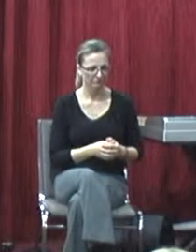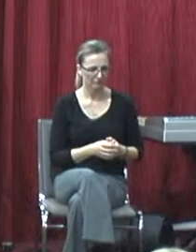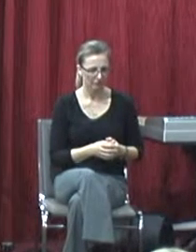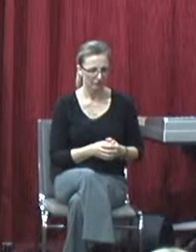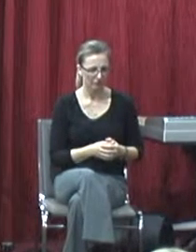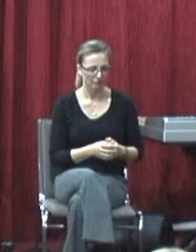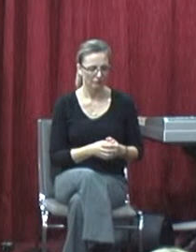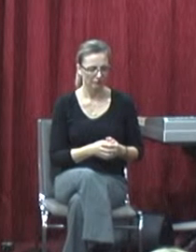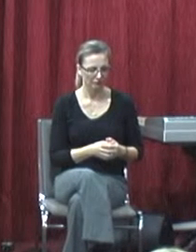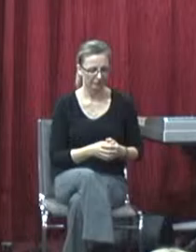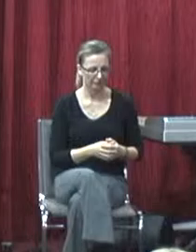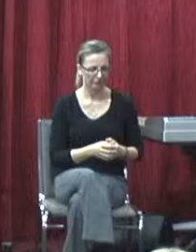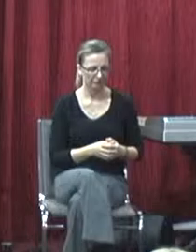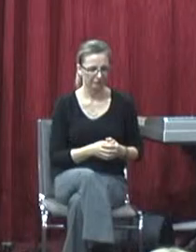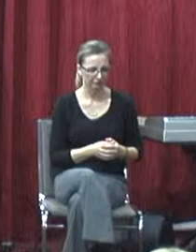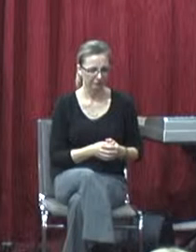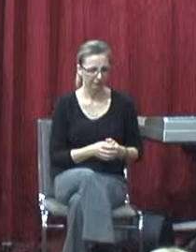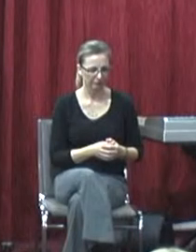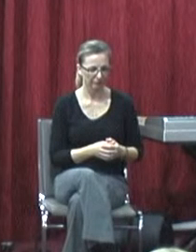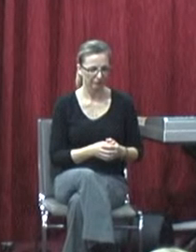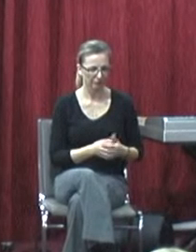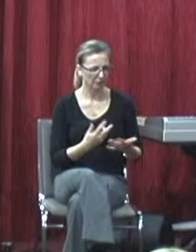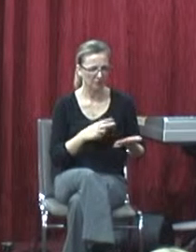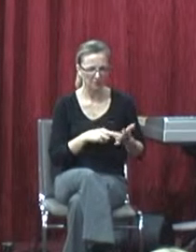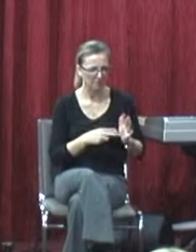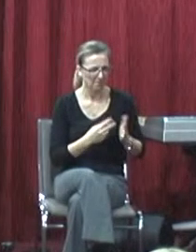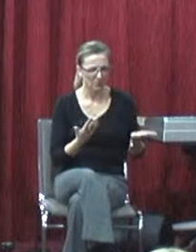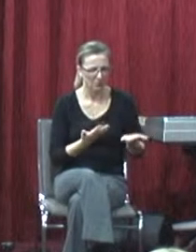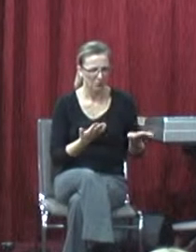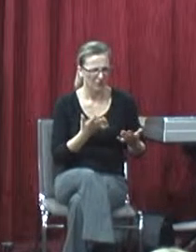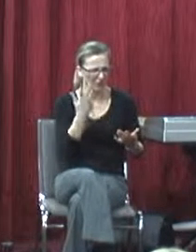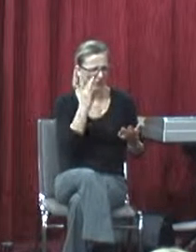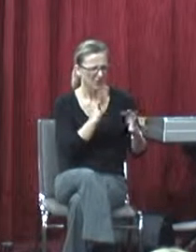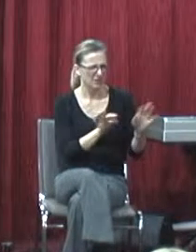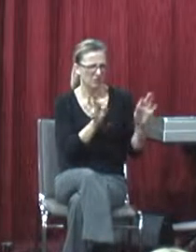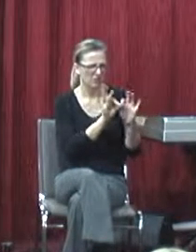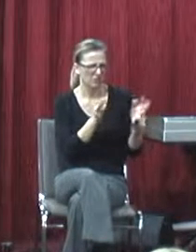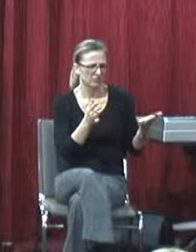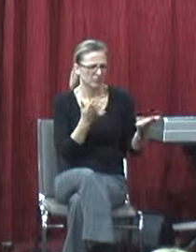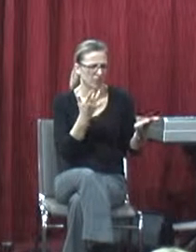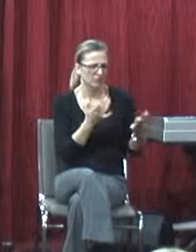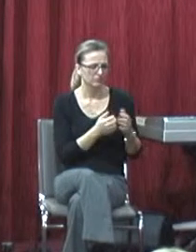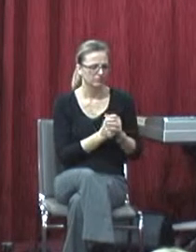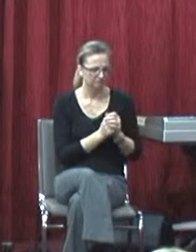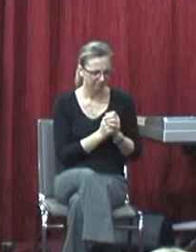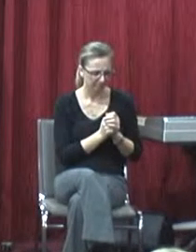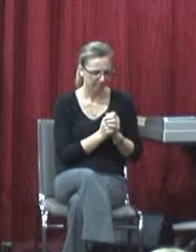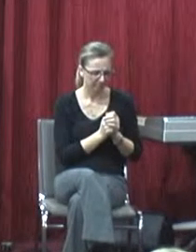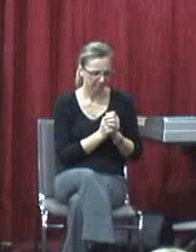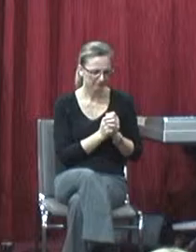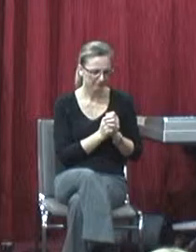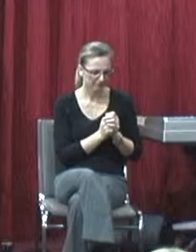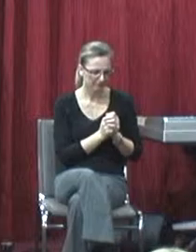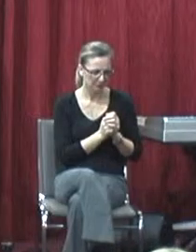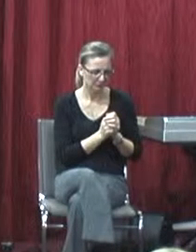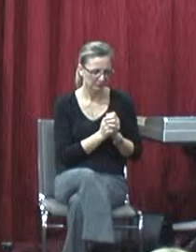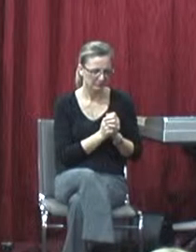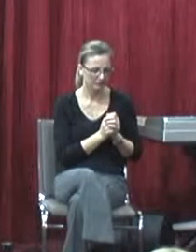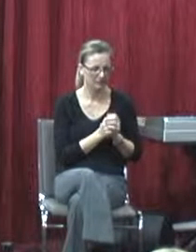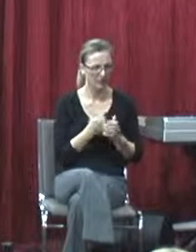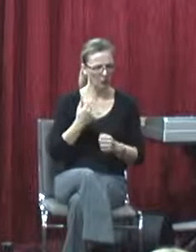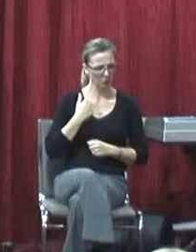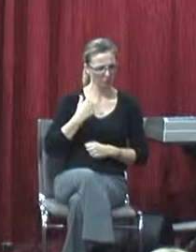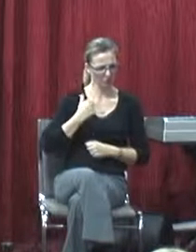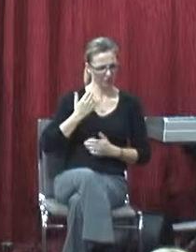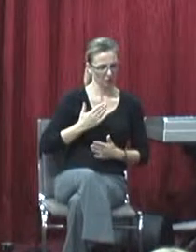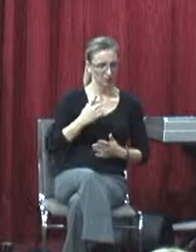under authority. So what does he mean, and why is that important for servants in the kingdom of God? Well, the centurion, this is